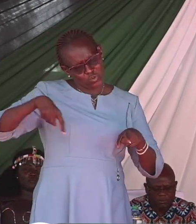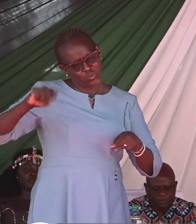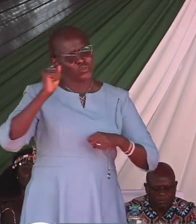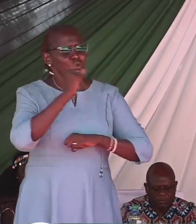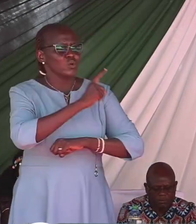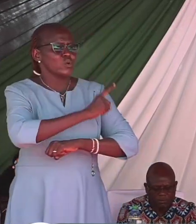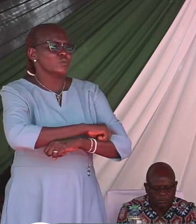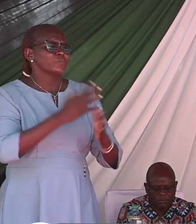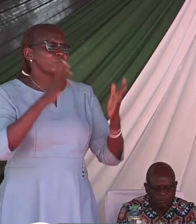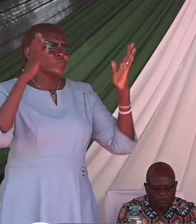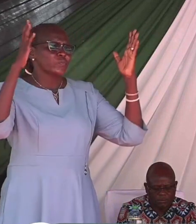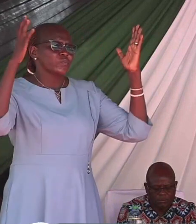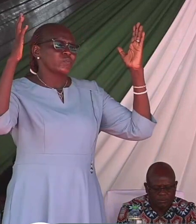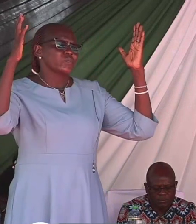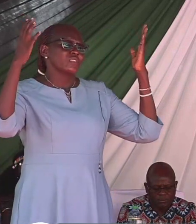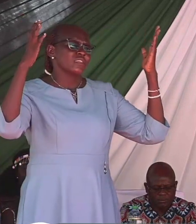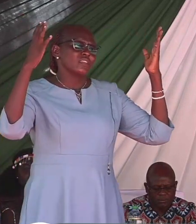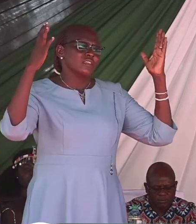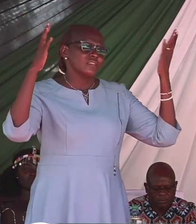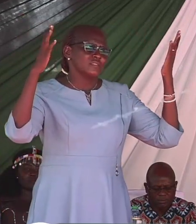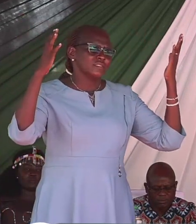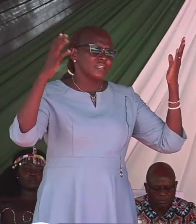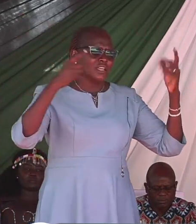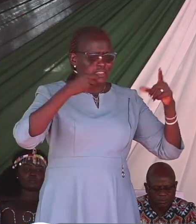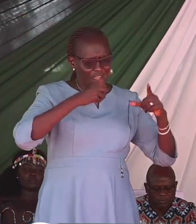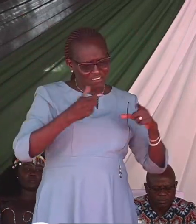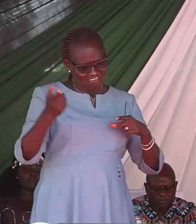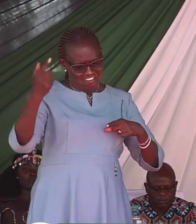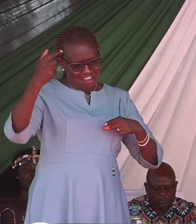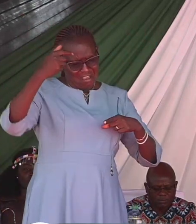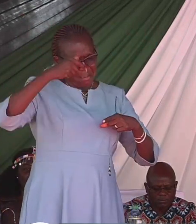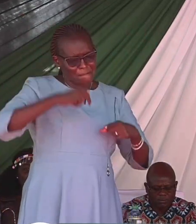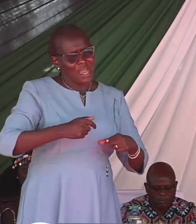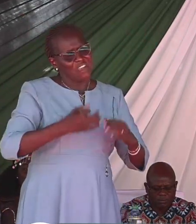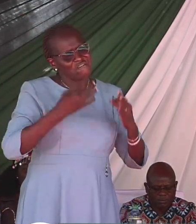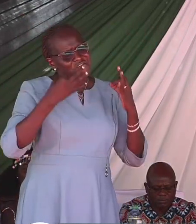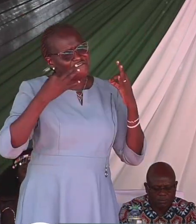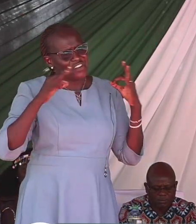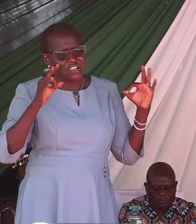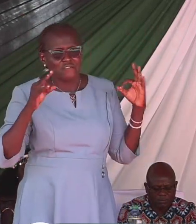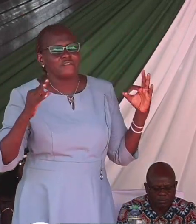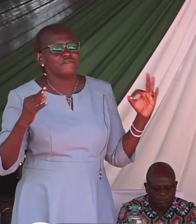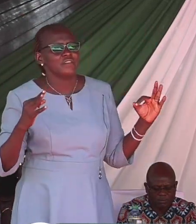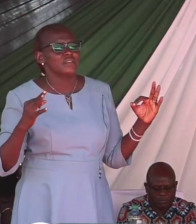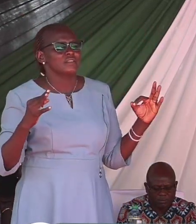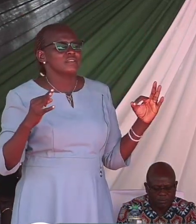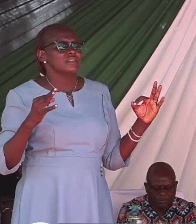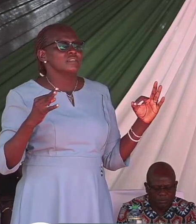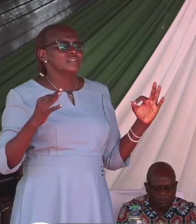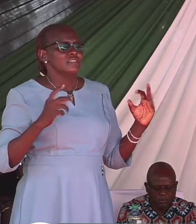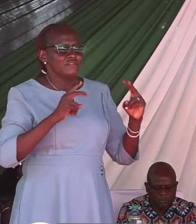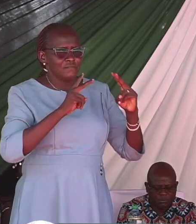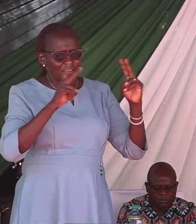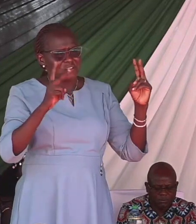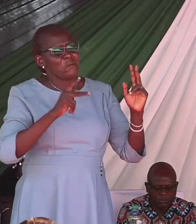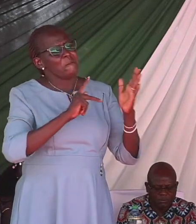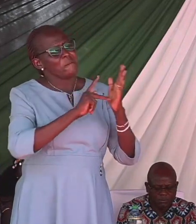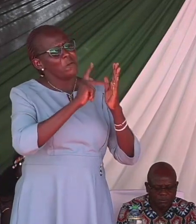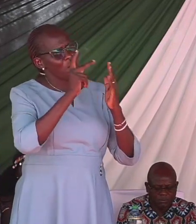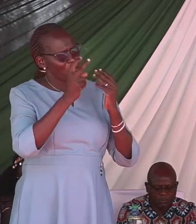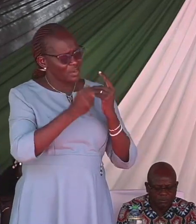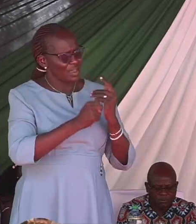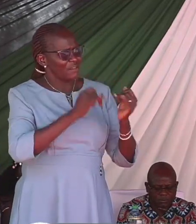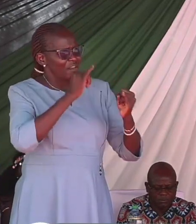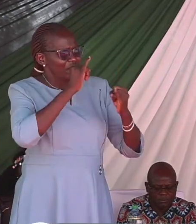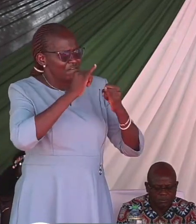school and also be taken back free of charge. So that's a very good program. And